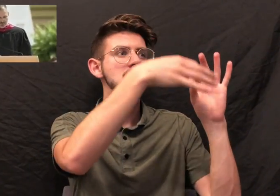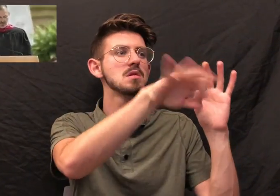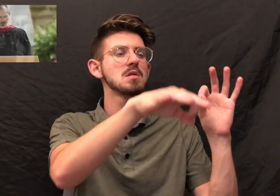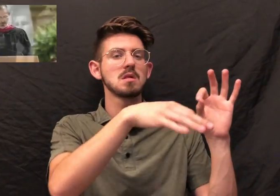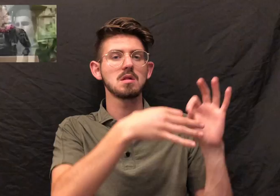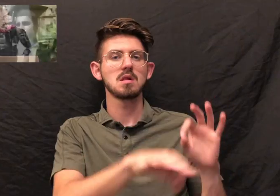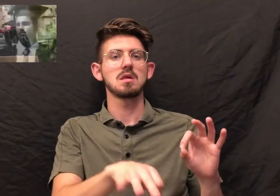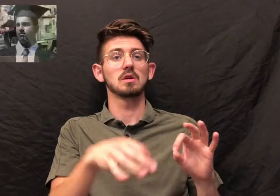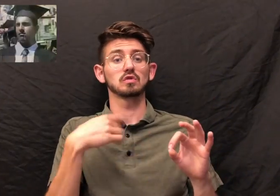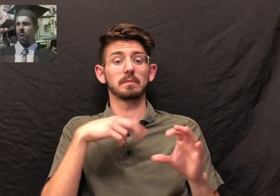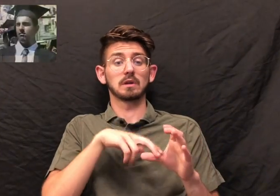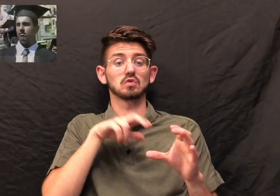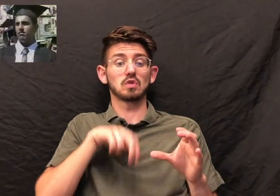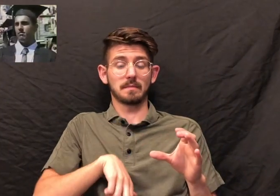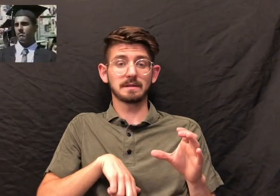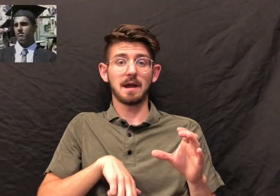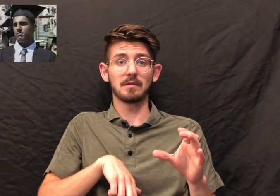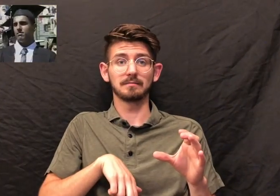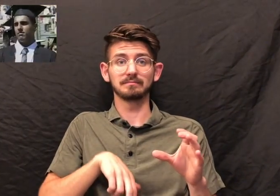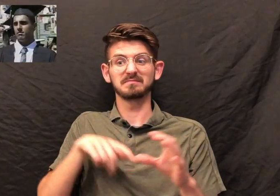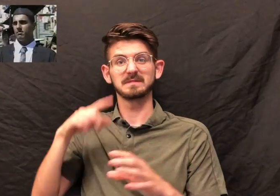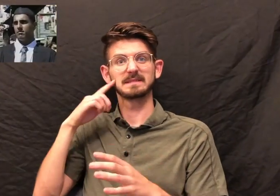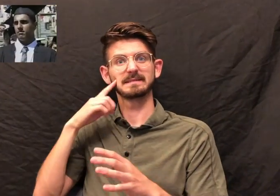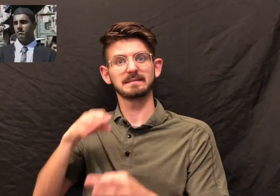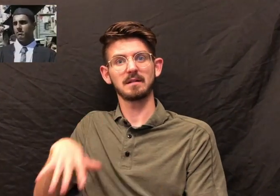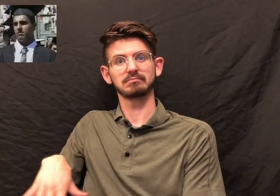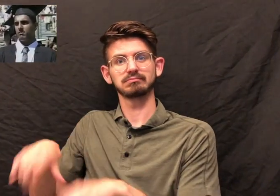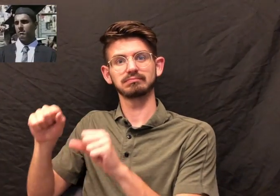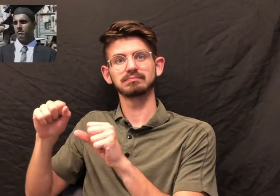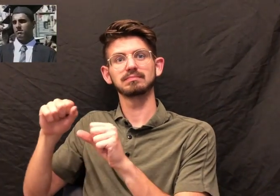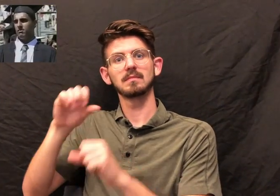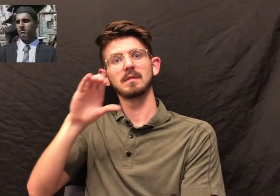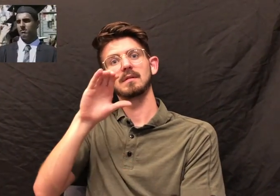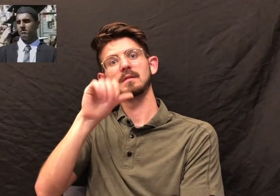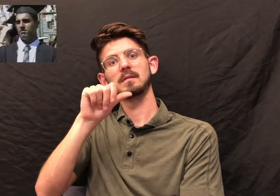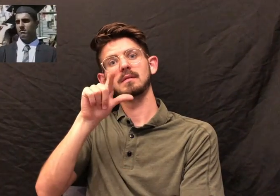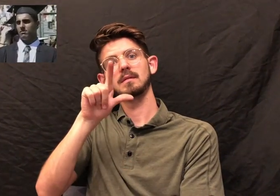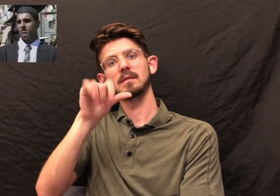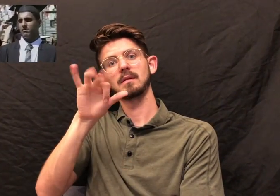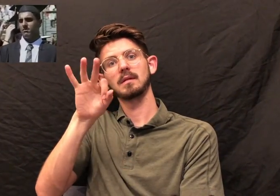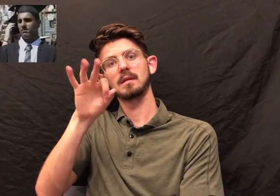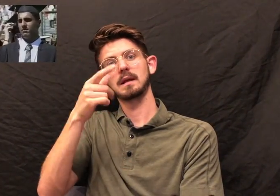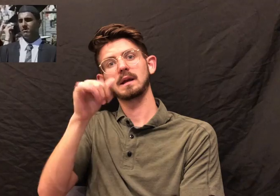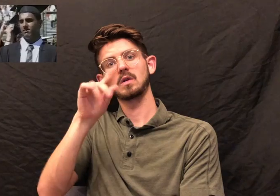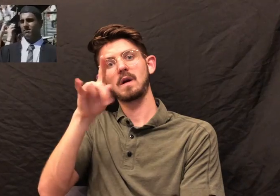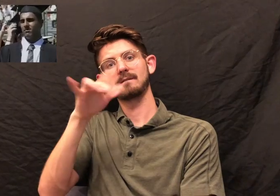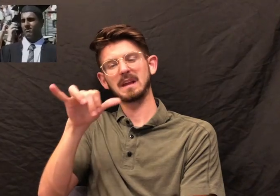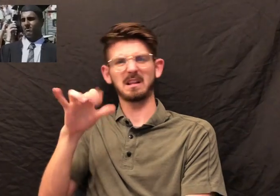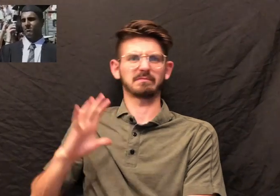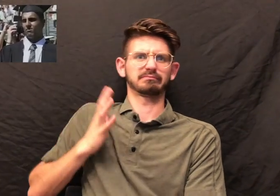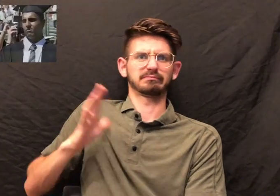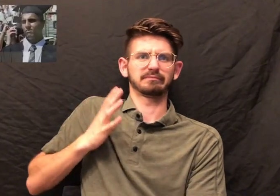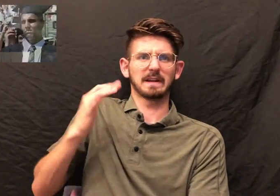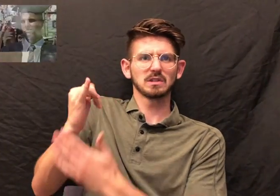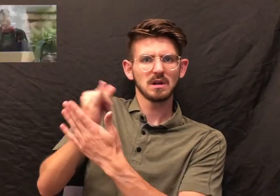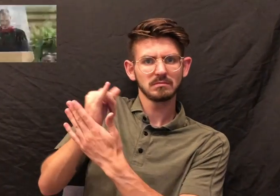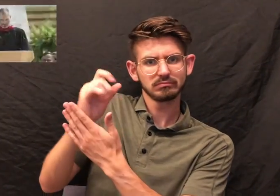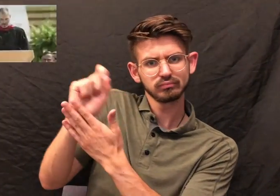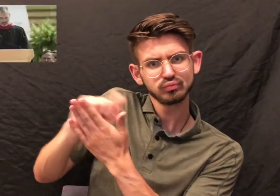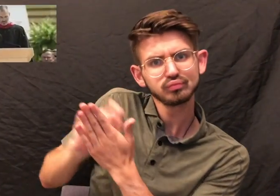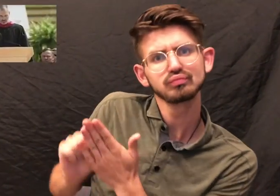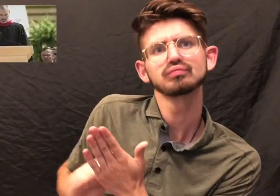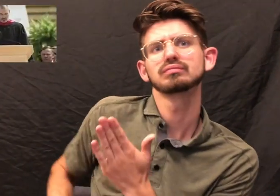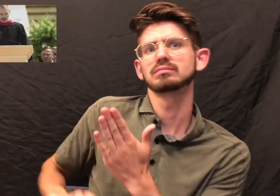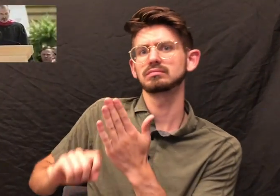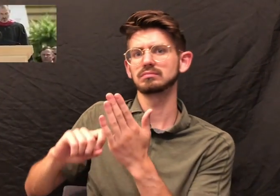classes, I decided to take a calligraphy class to learn how to do this. I learned about serif and sans serif typefaces,